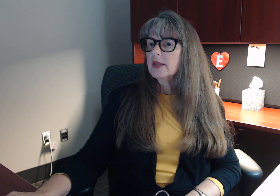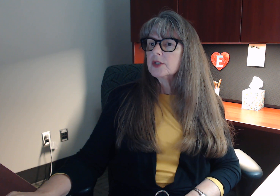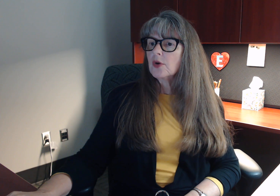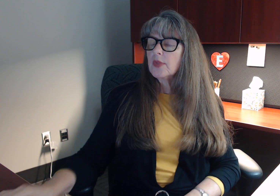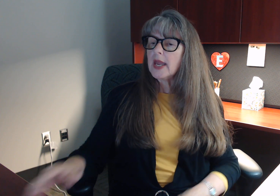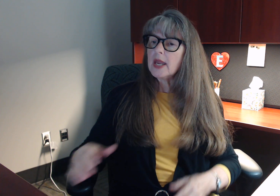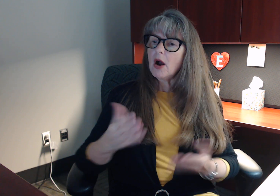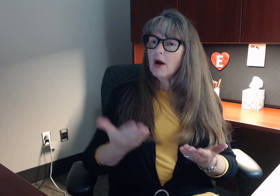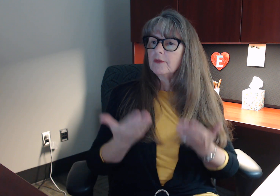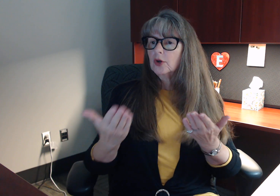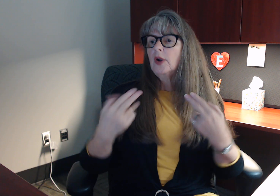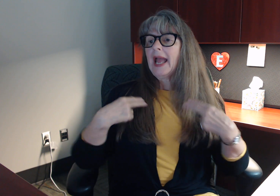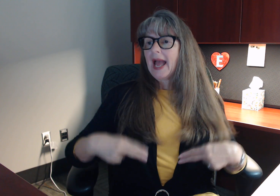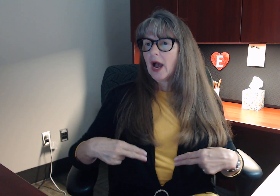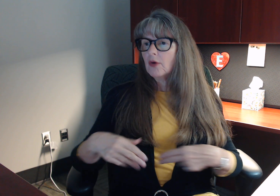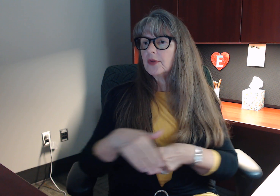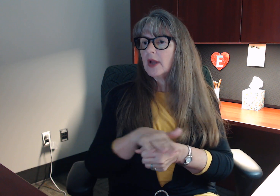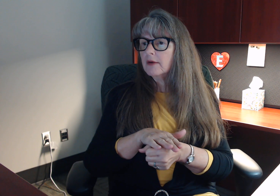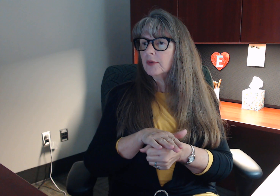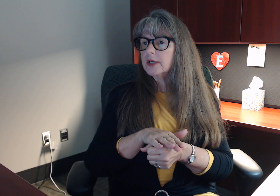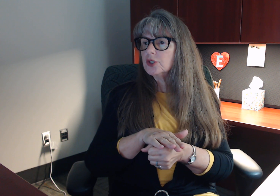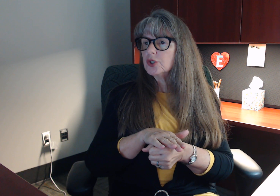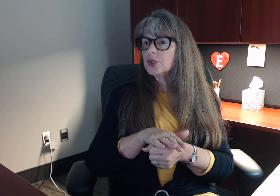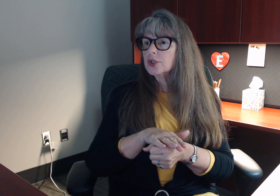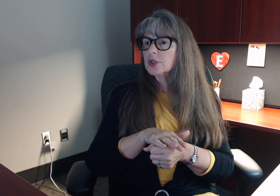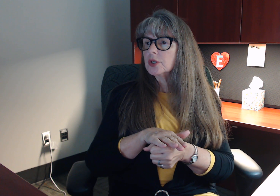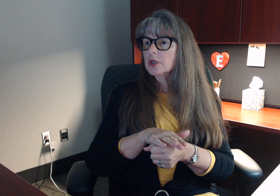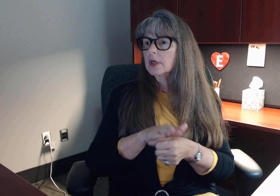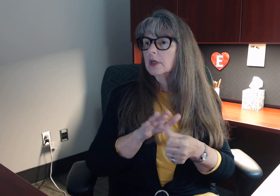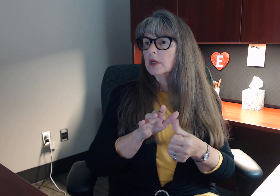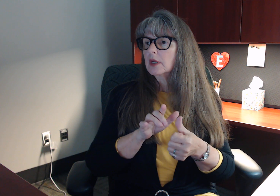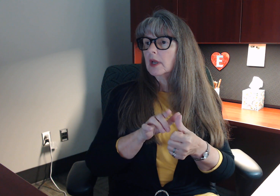So they offer health coverage,